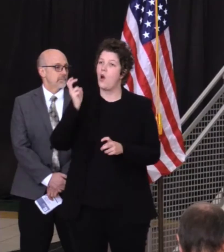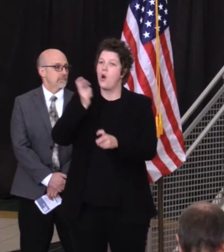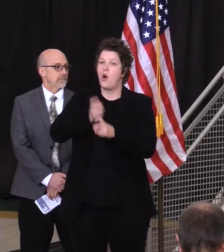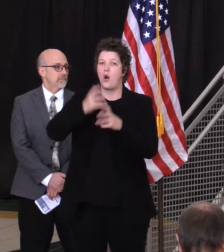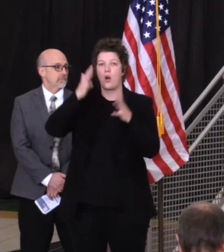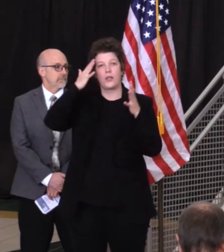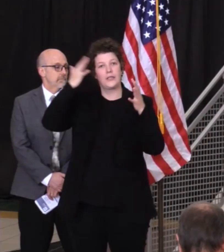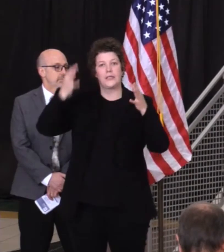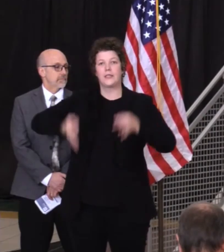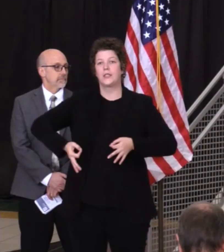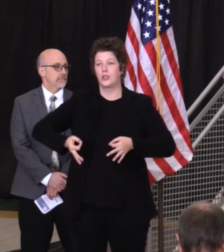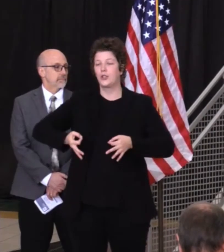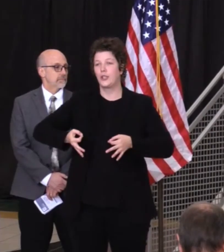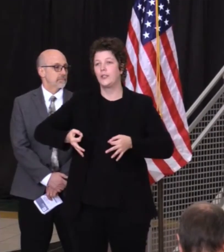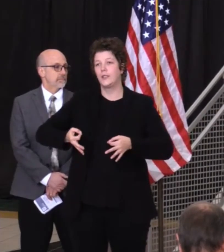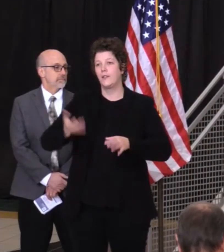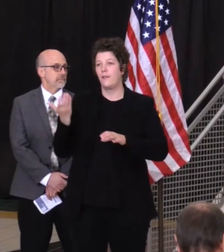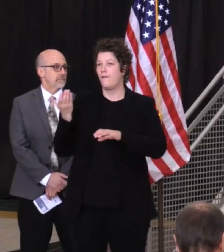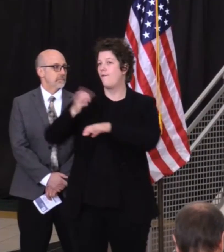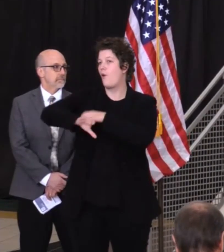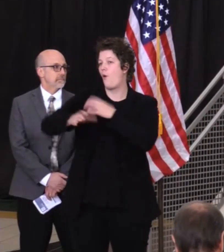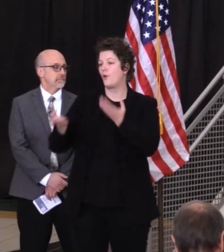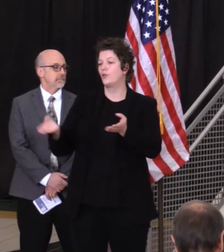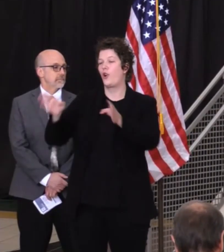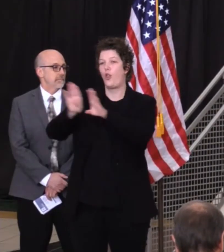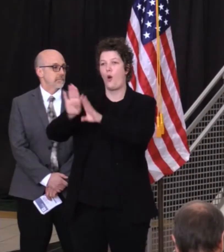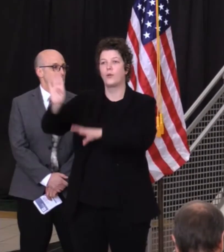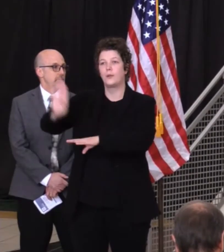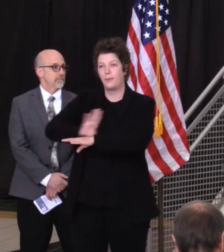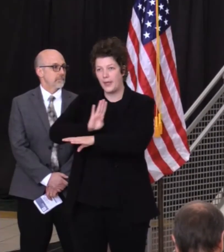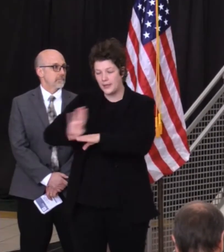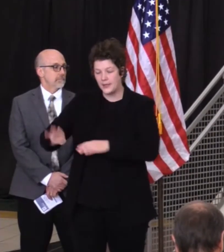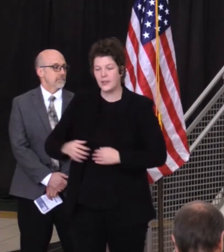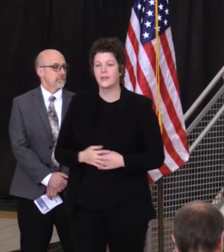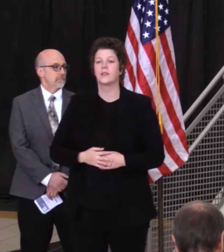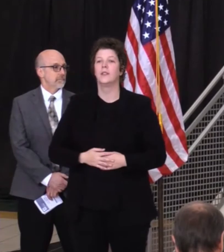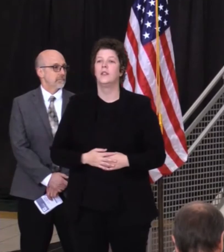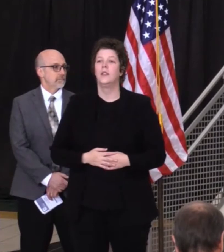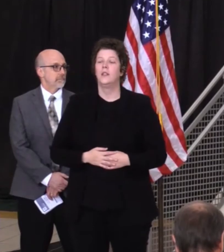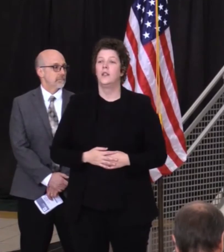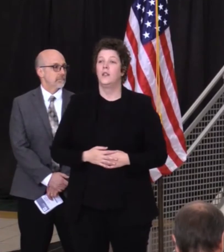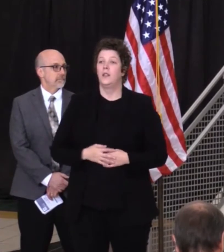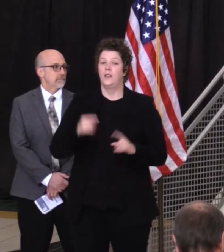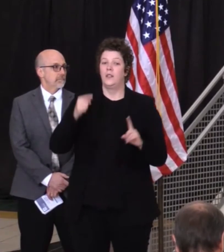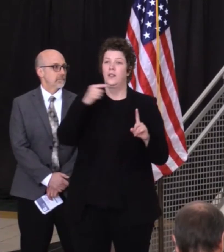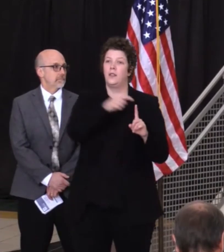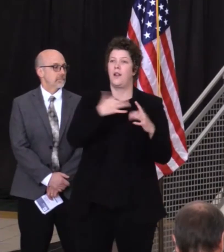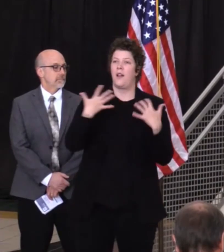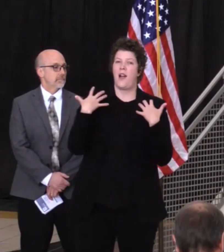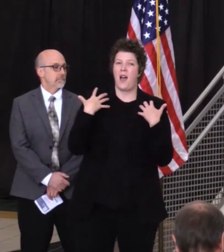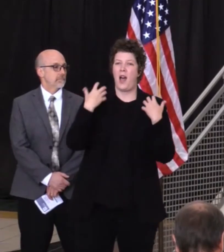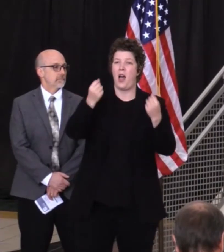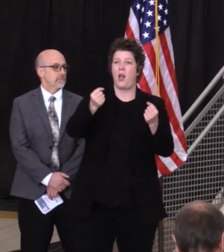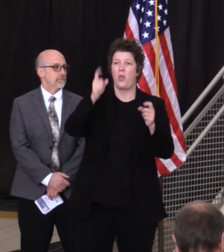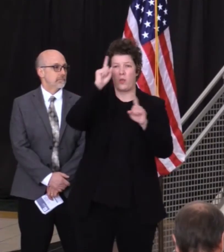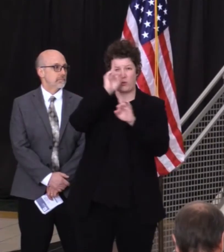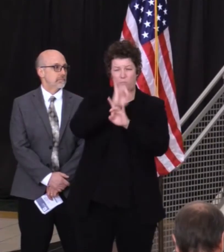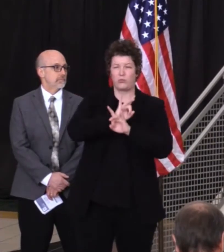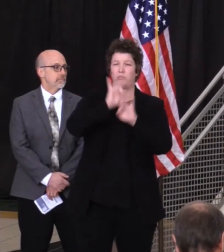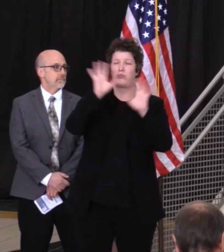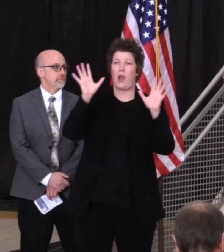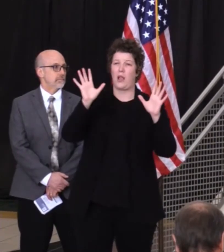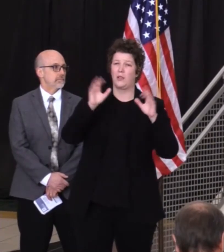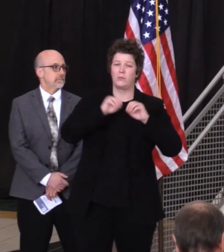close. And not only are we working hard to mitigate the health crisis and the effects of this